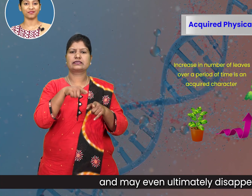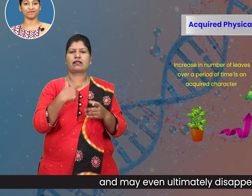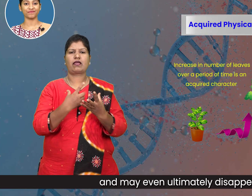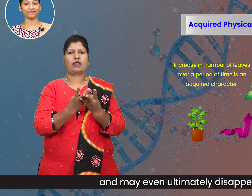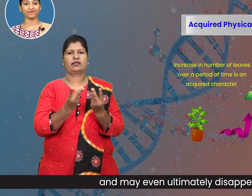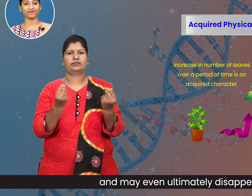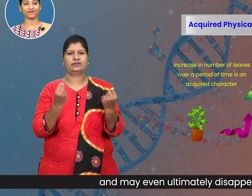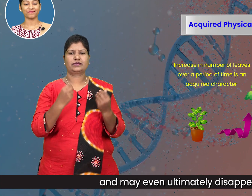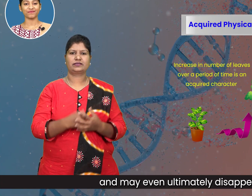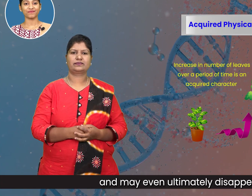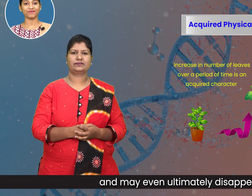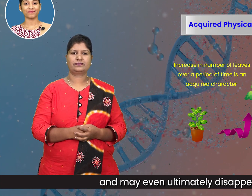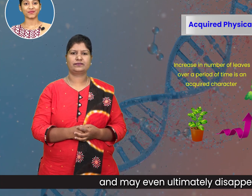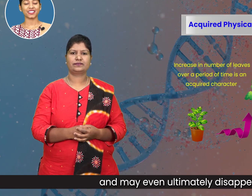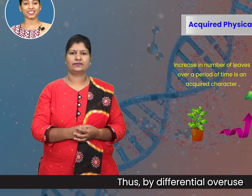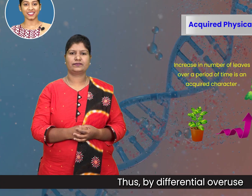disappear.